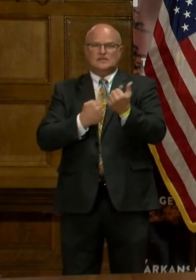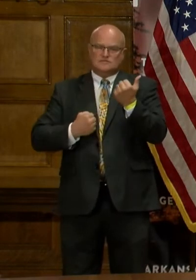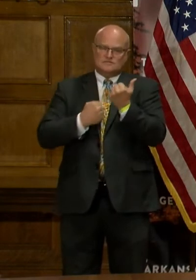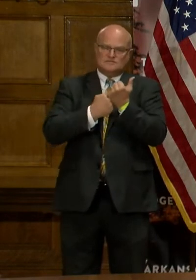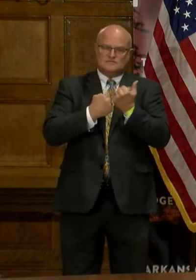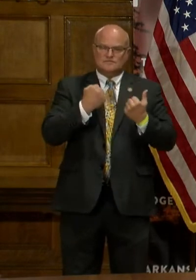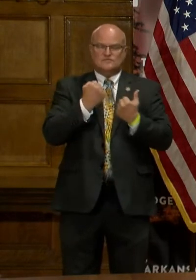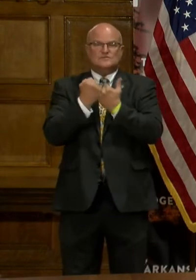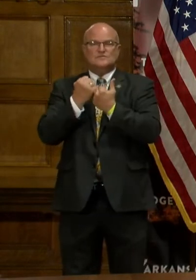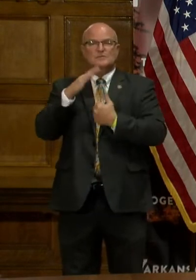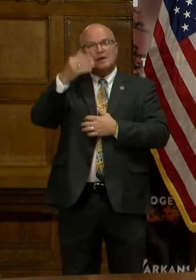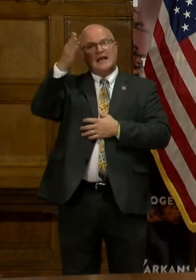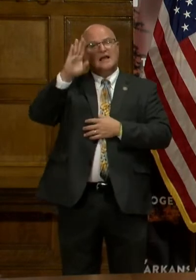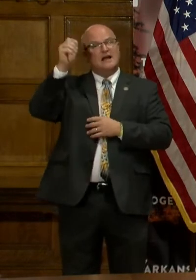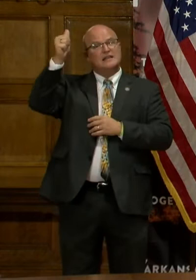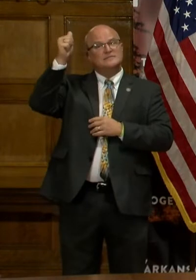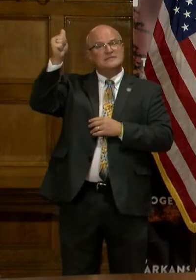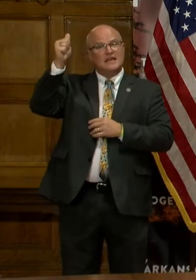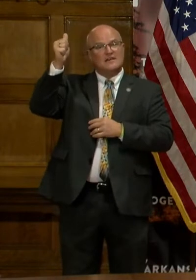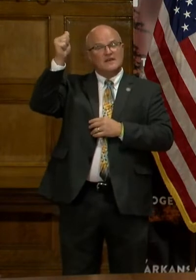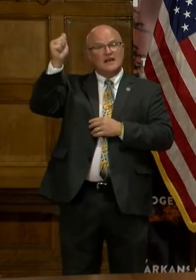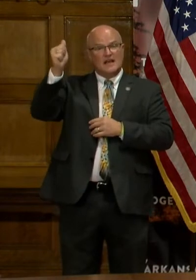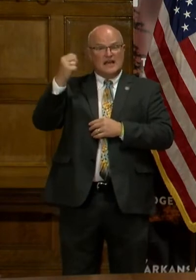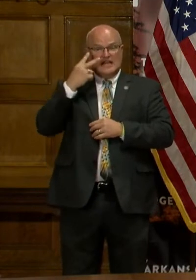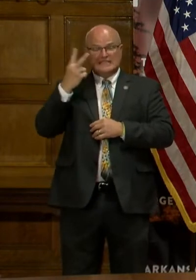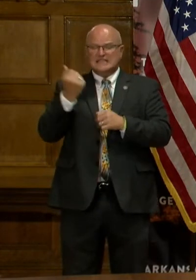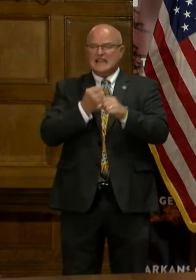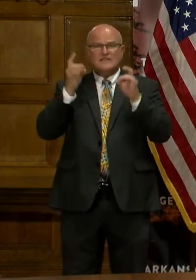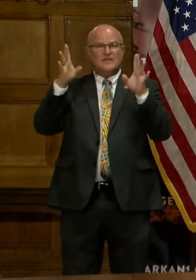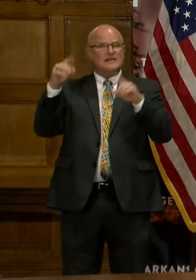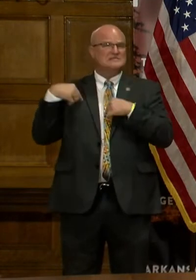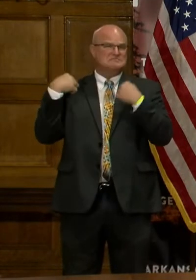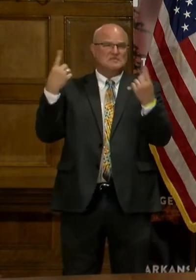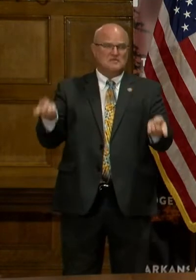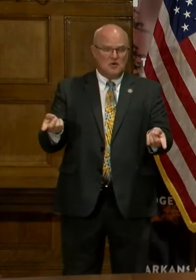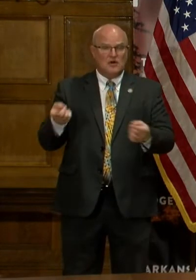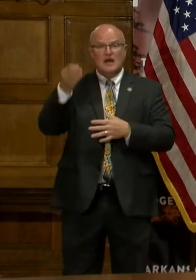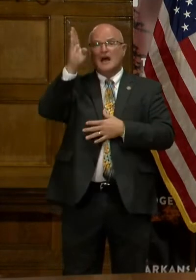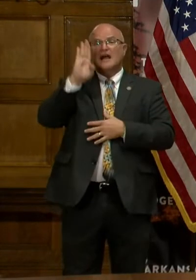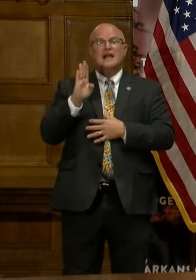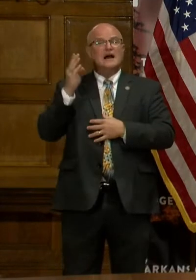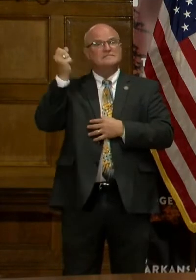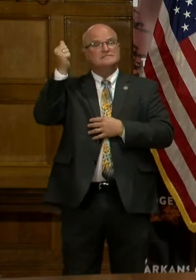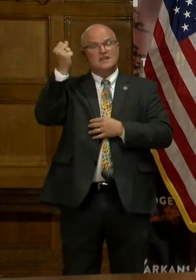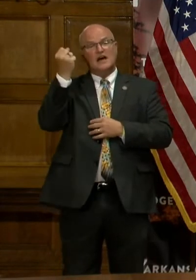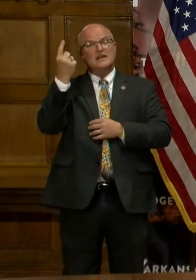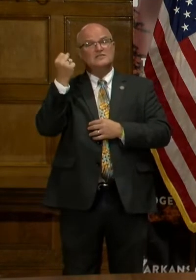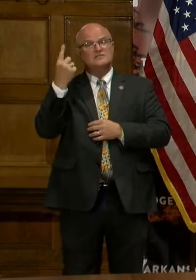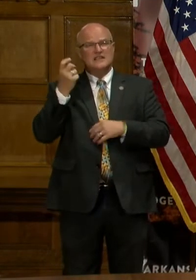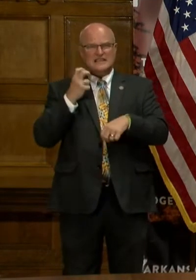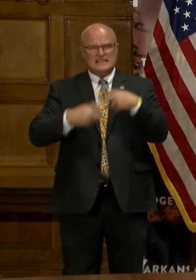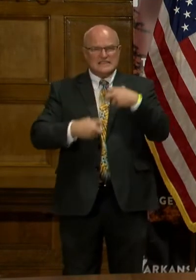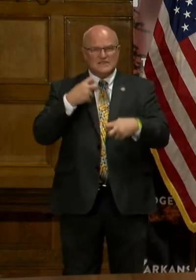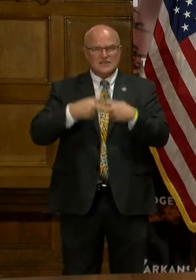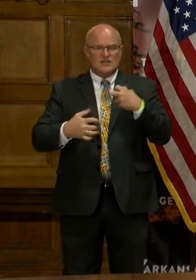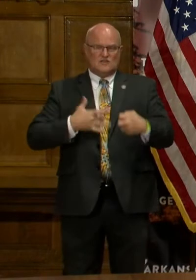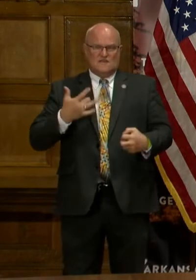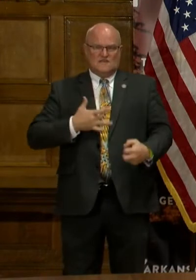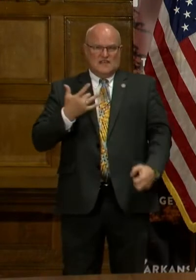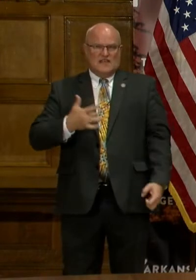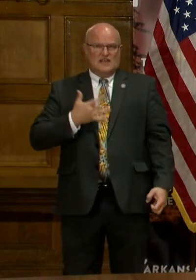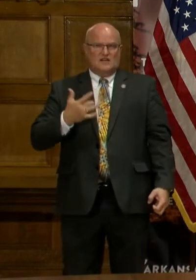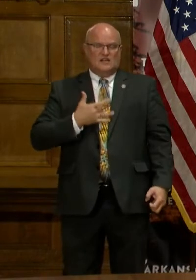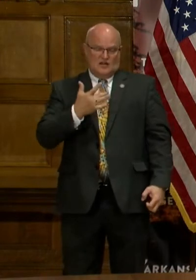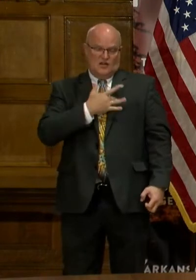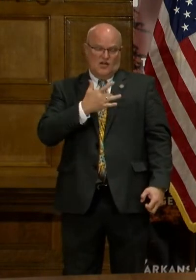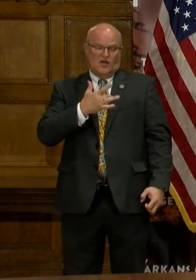God himself, by the God who has seen every crisis before, a God who understands the difficulties that we feel in our hearts,